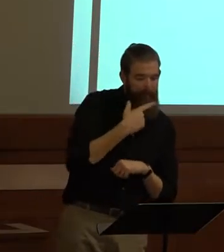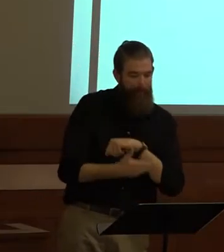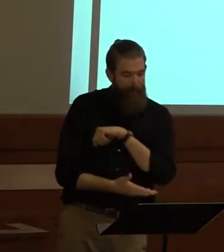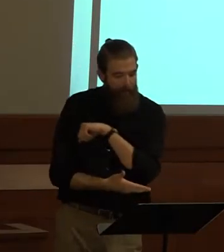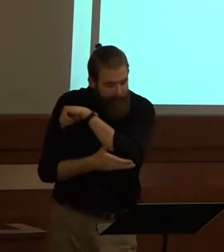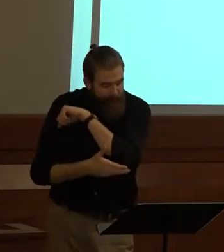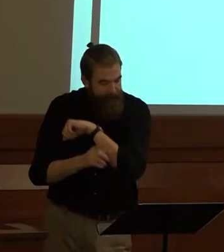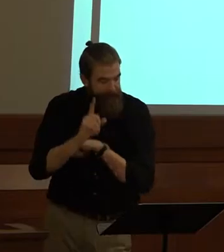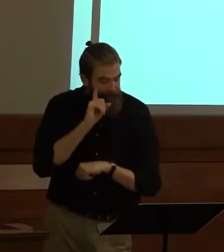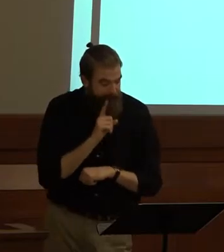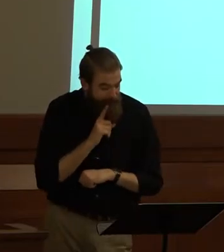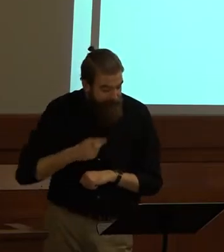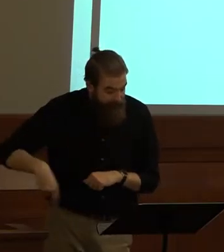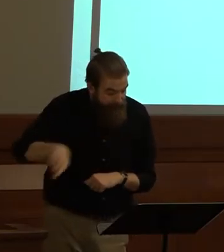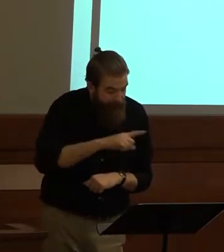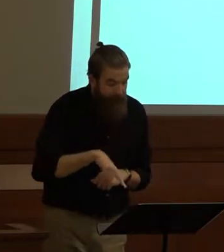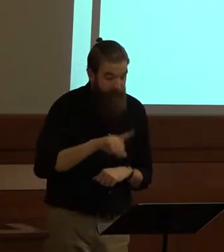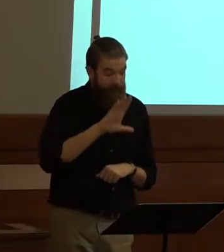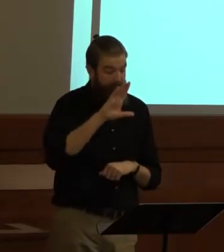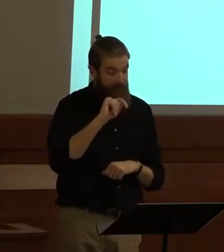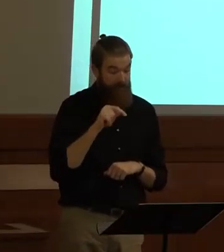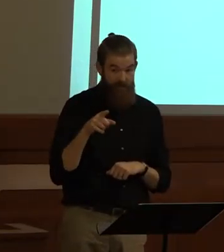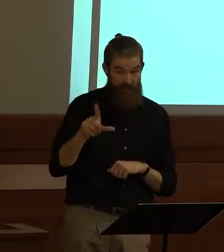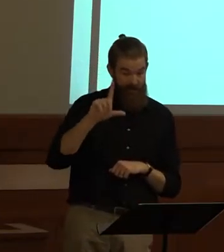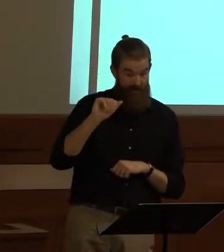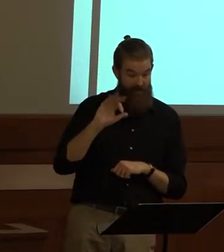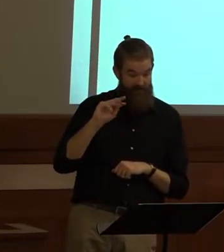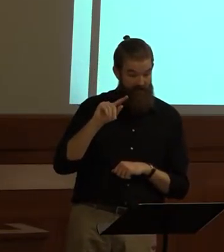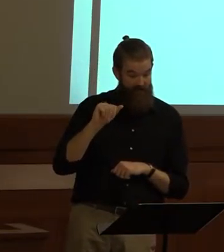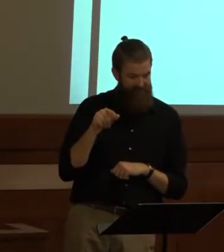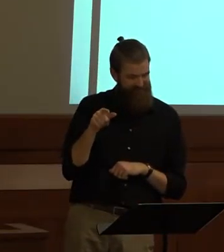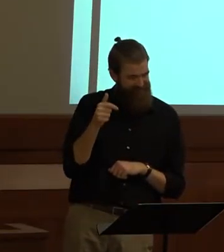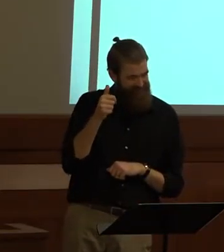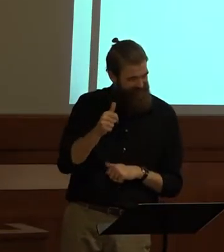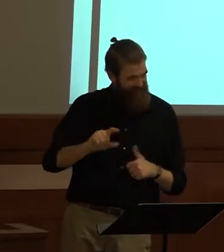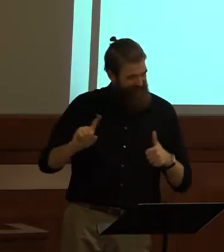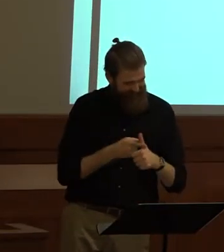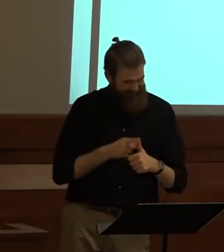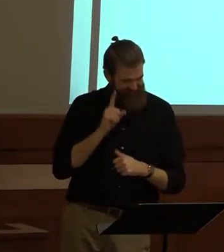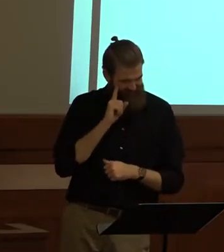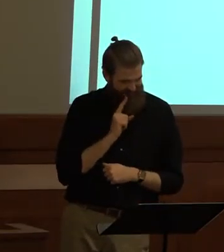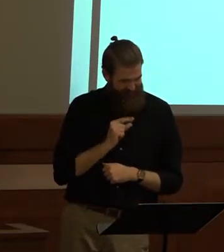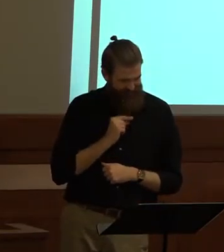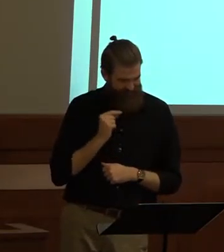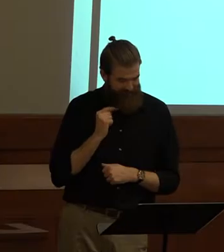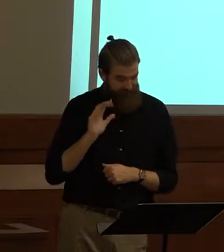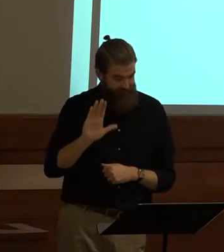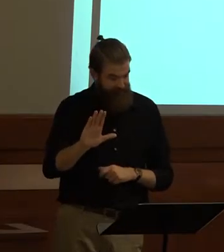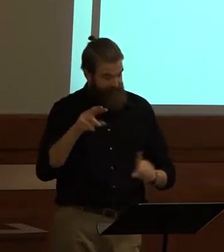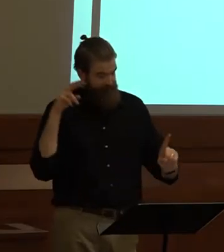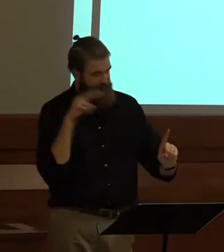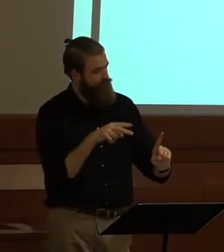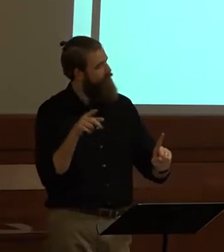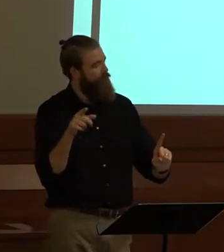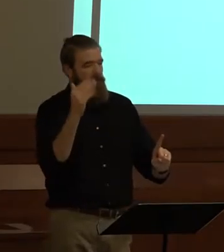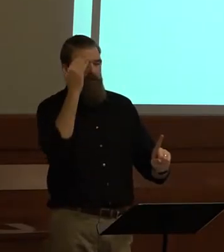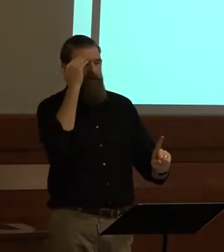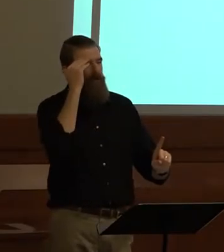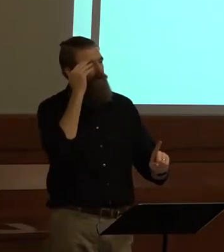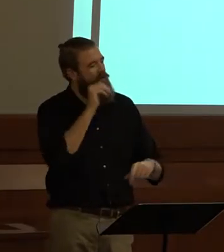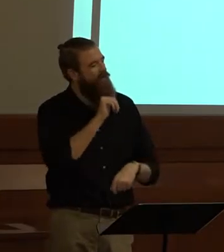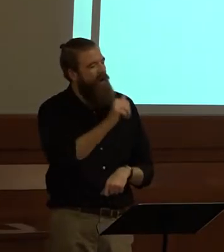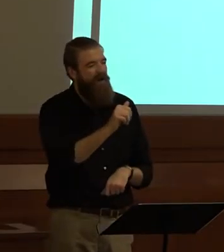understood that deaf people who had a different language, sign language, needed a priest they could identify with as